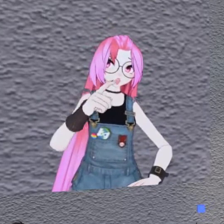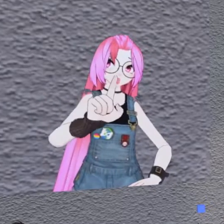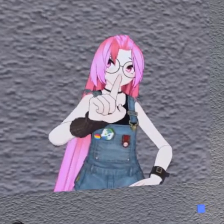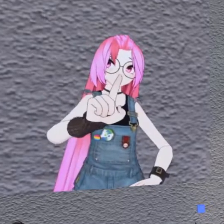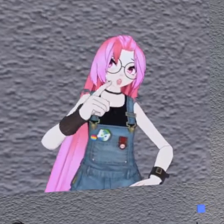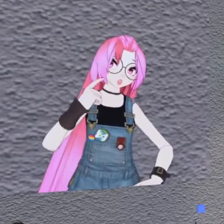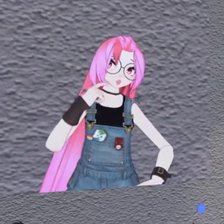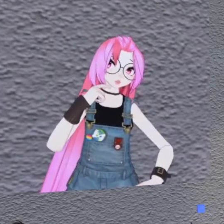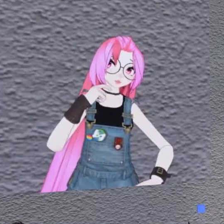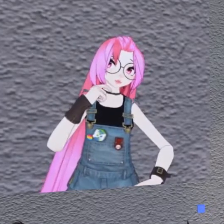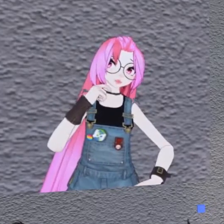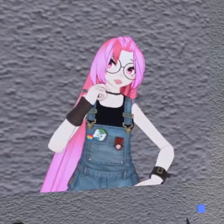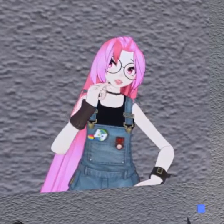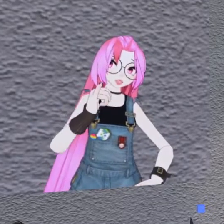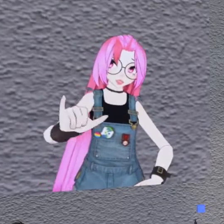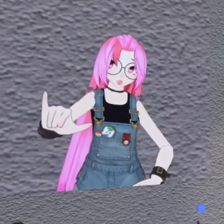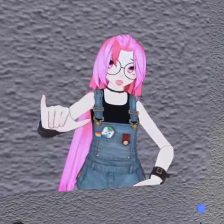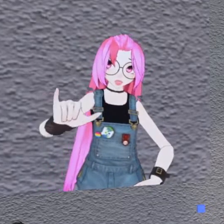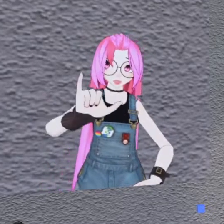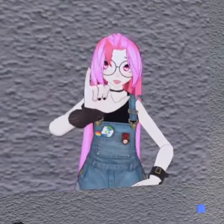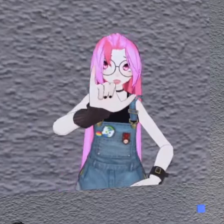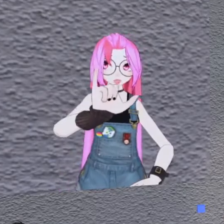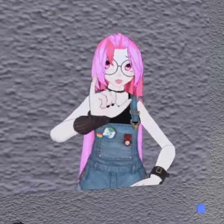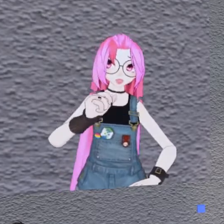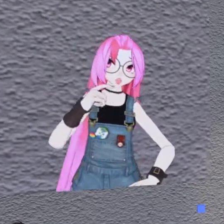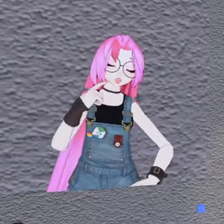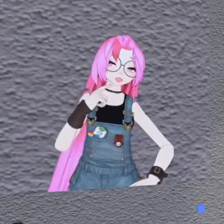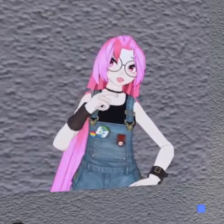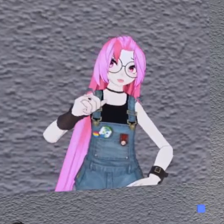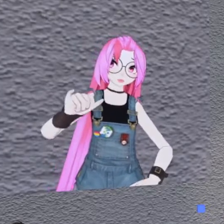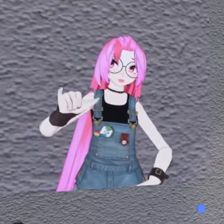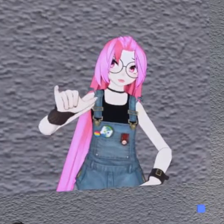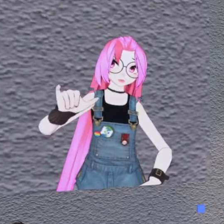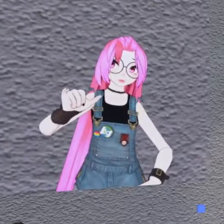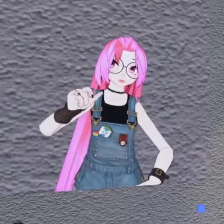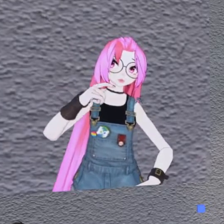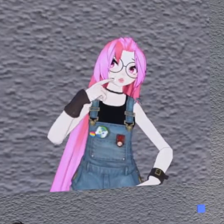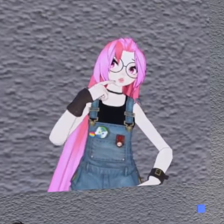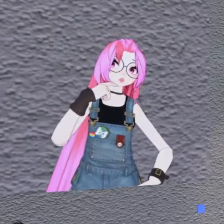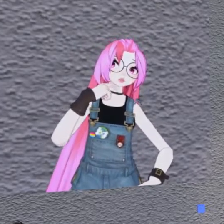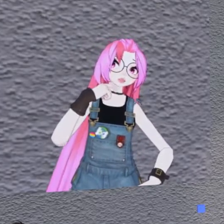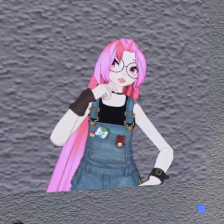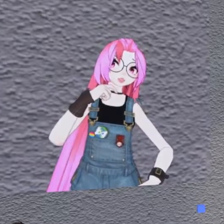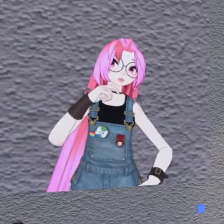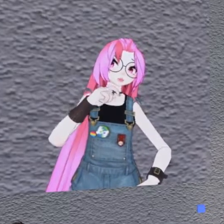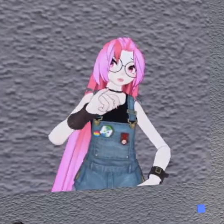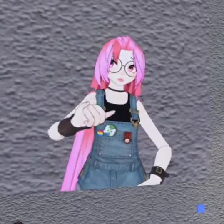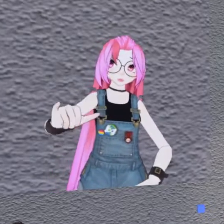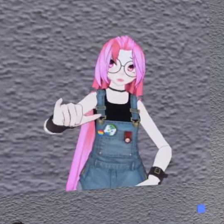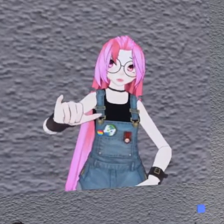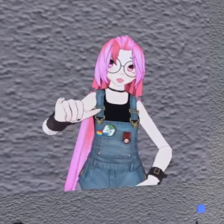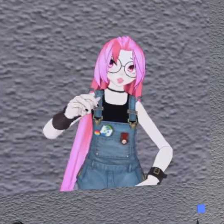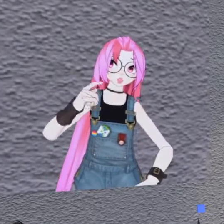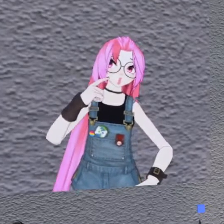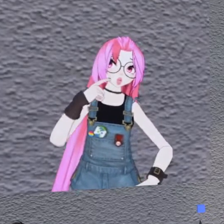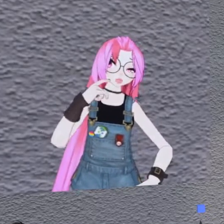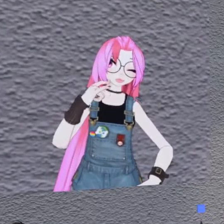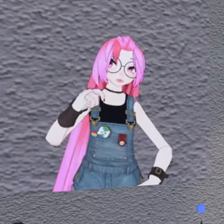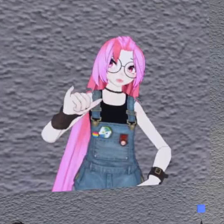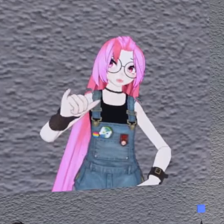pointer finger, and then go out to Y for yellow, because gold is yellow. Here, to Y.